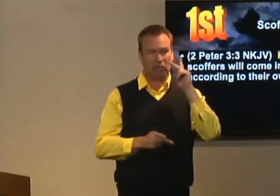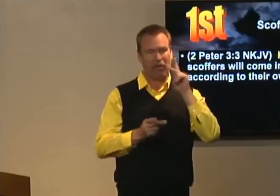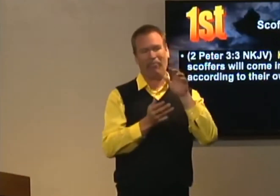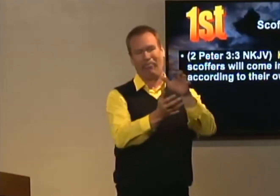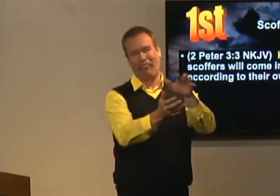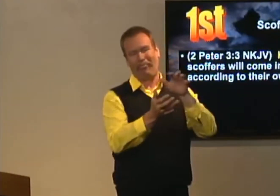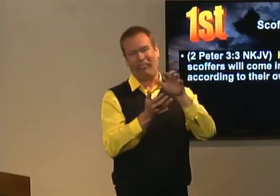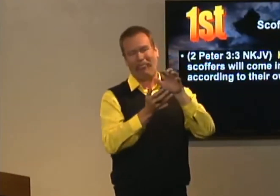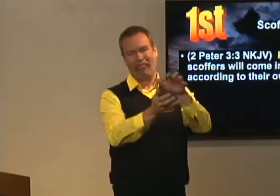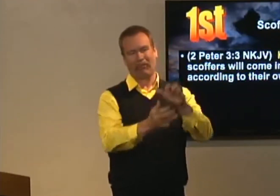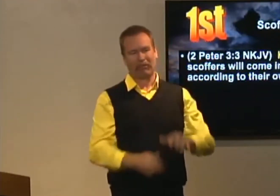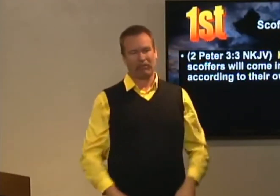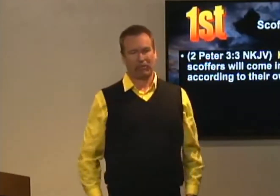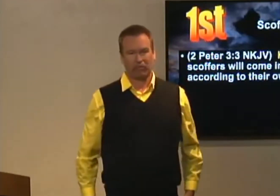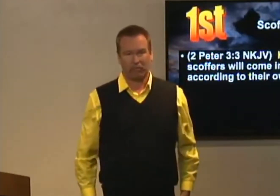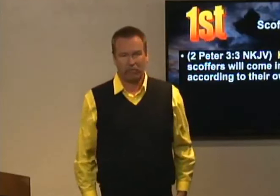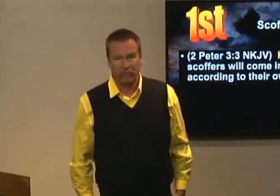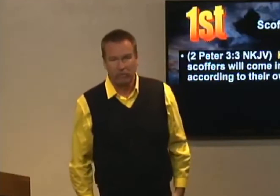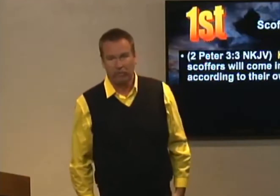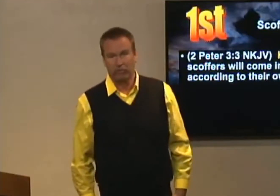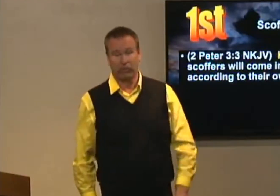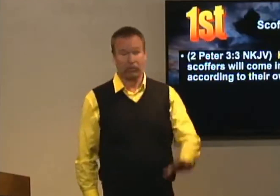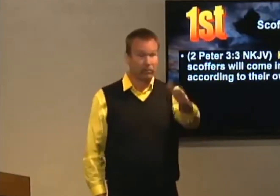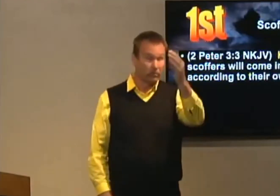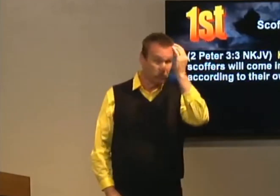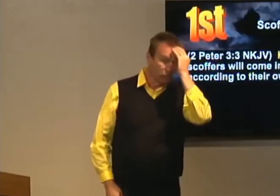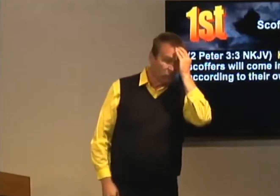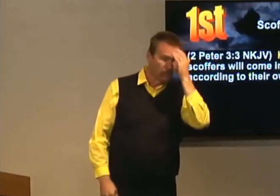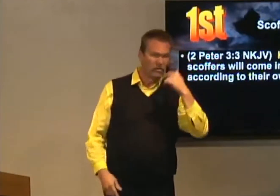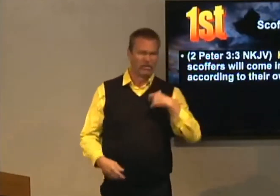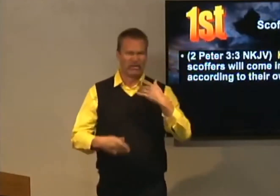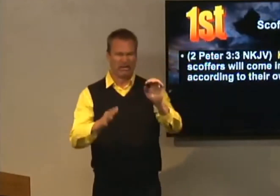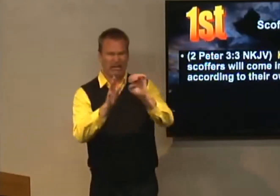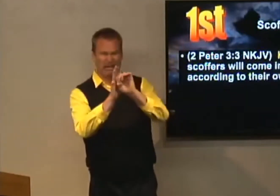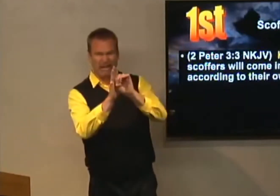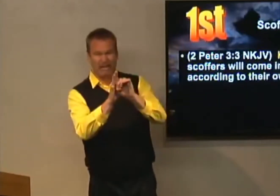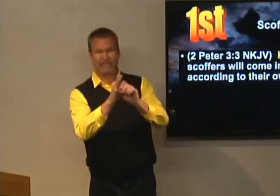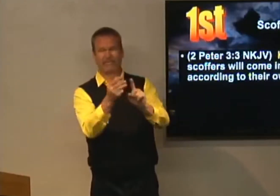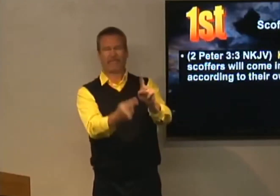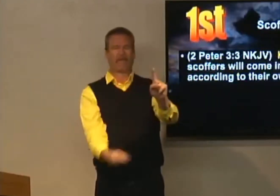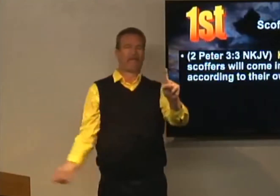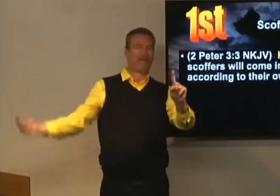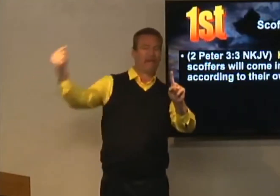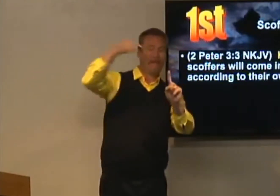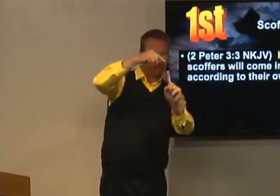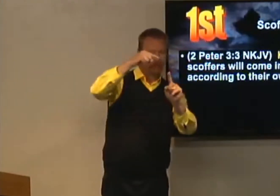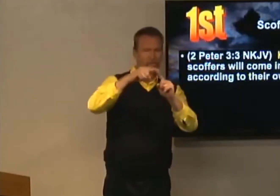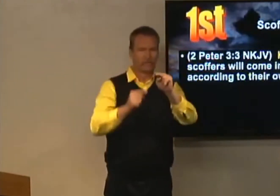are the last days. And you see these people laughing at the other people. You know, just for